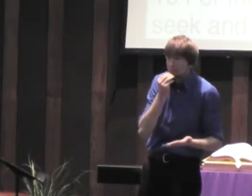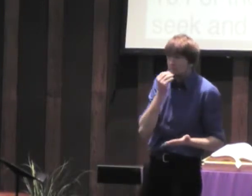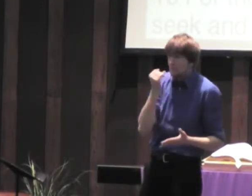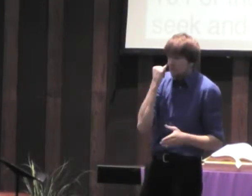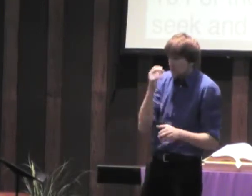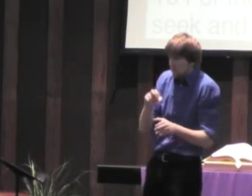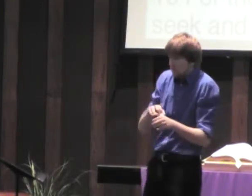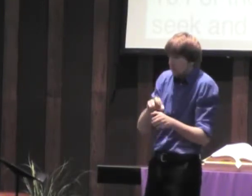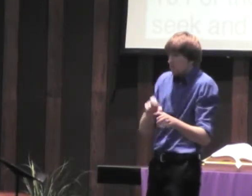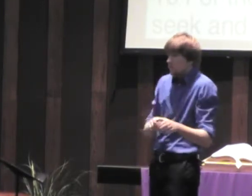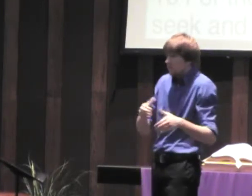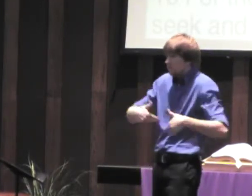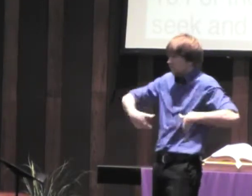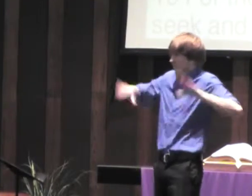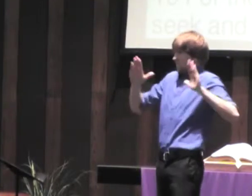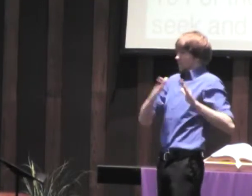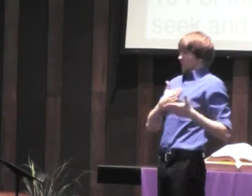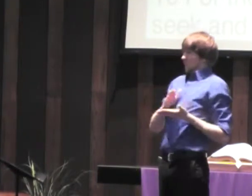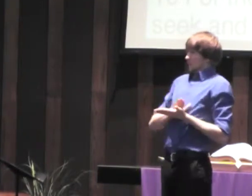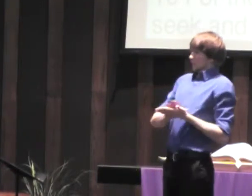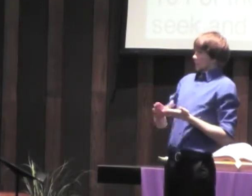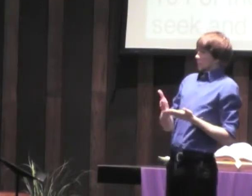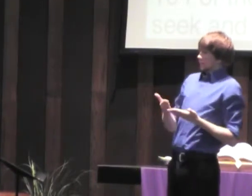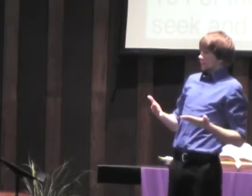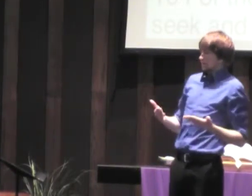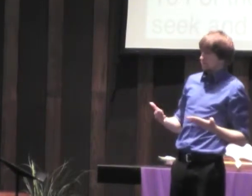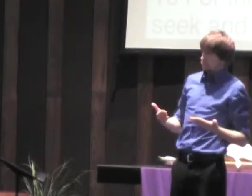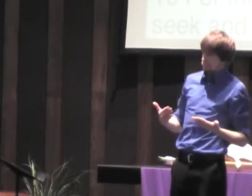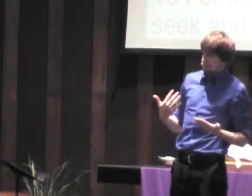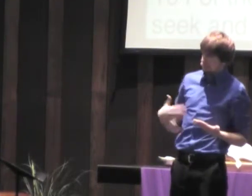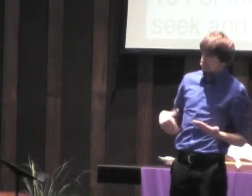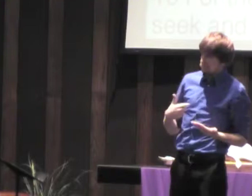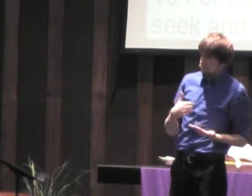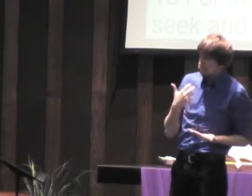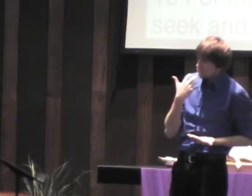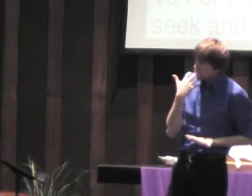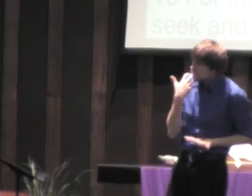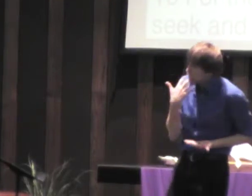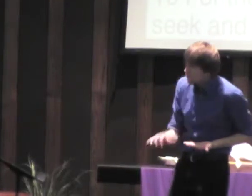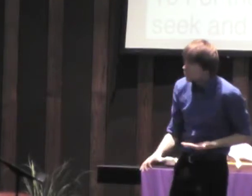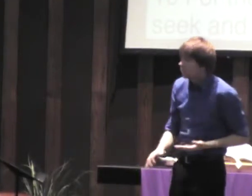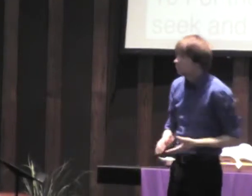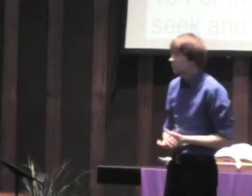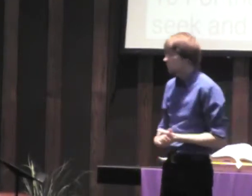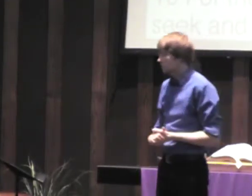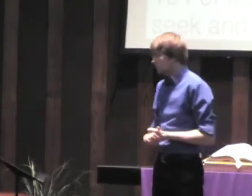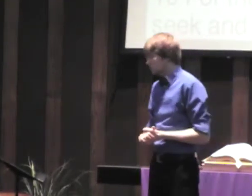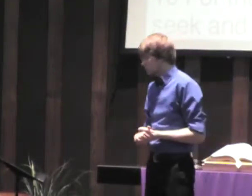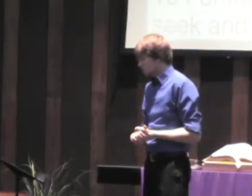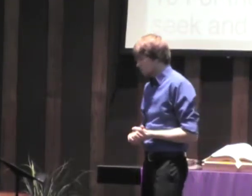and nice food. If I quit, I'd have to give up all of my nice things. And I don't want to do that.